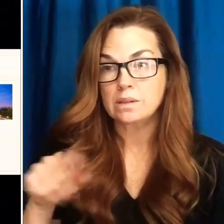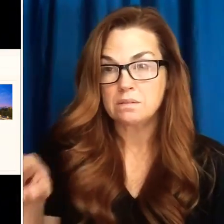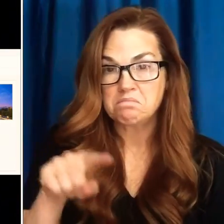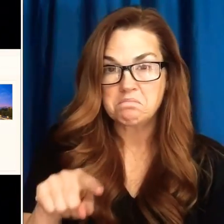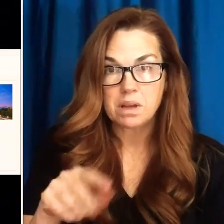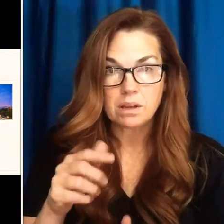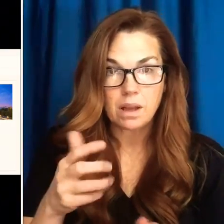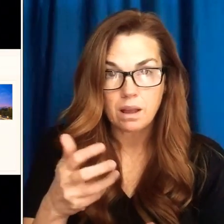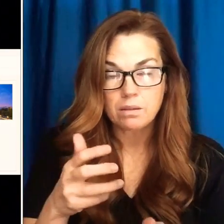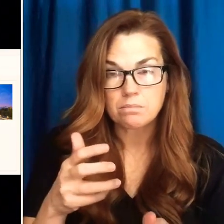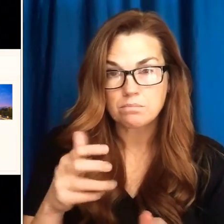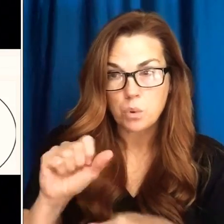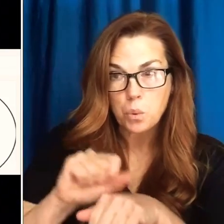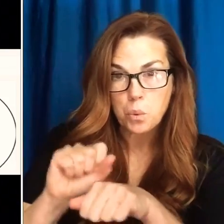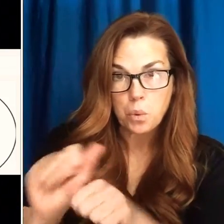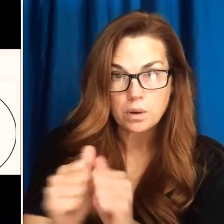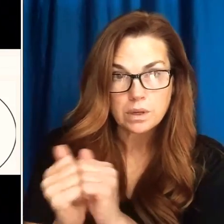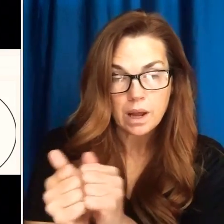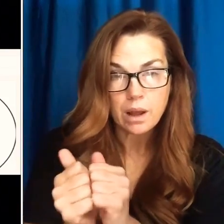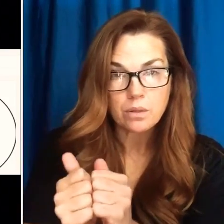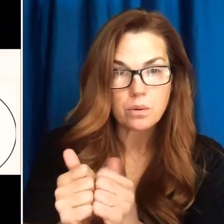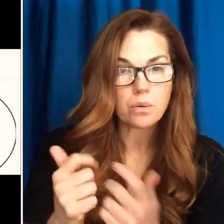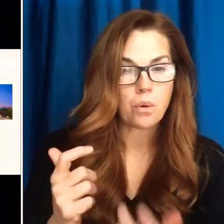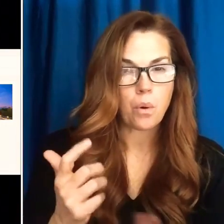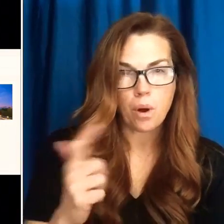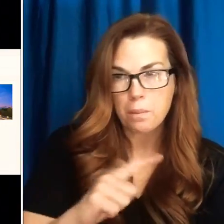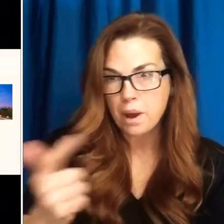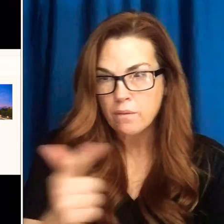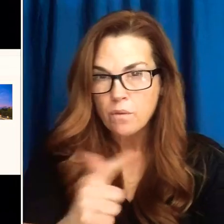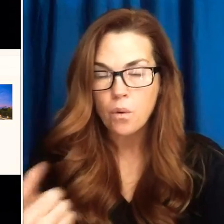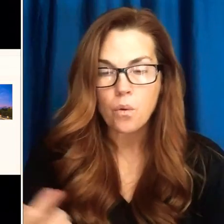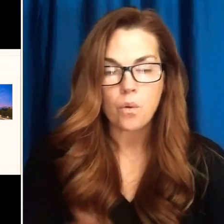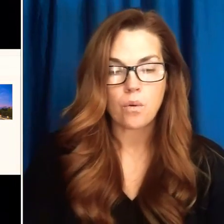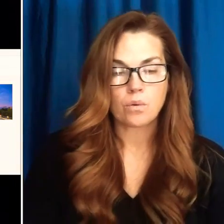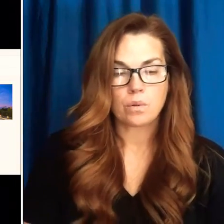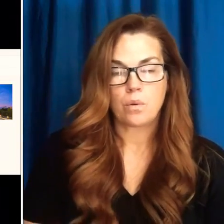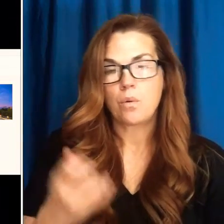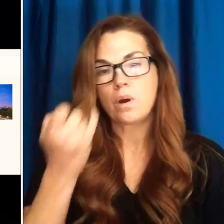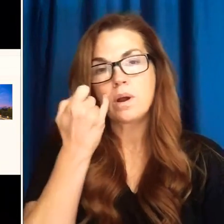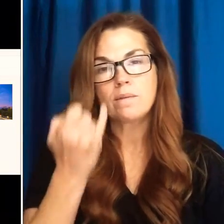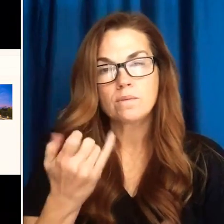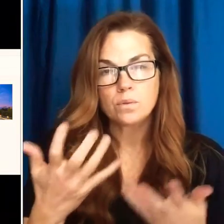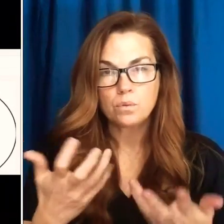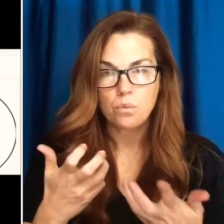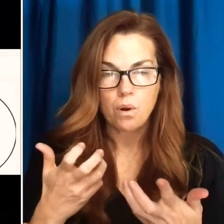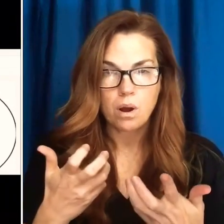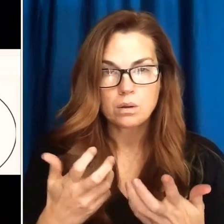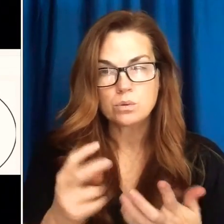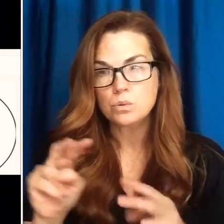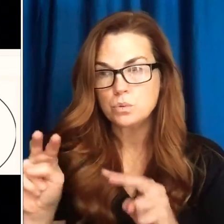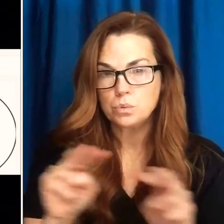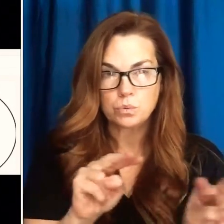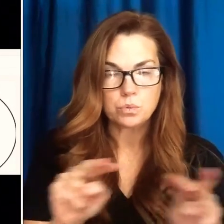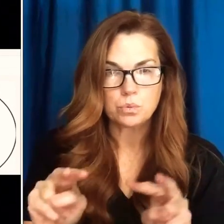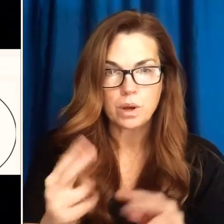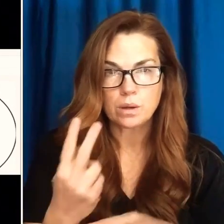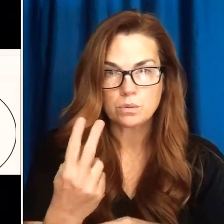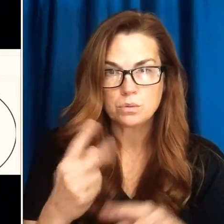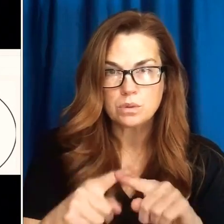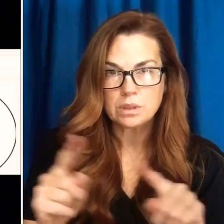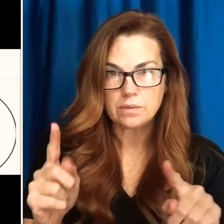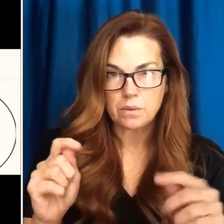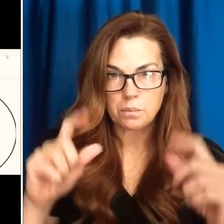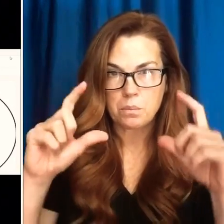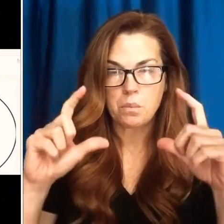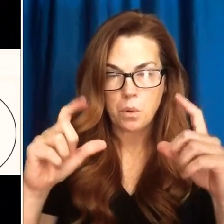to your previous one and see, you could go from frame to frame. And one of the really wonderful things that I love about this